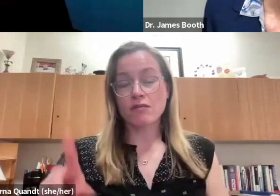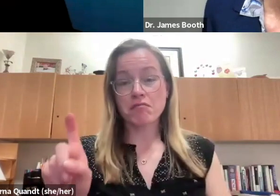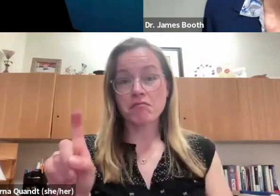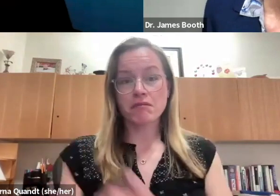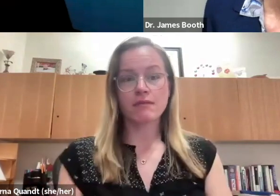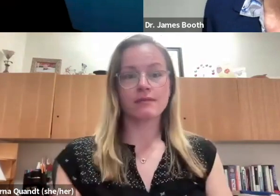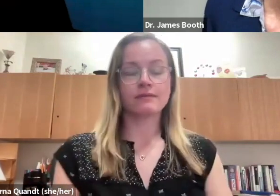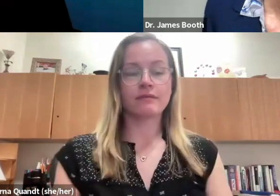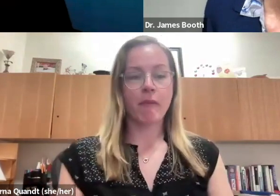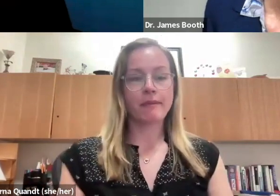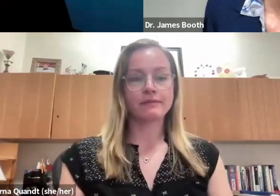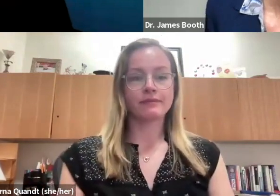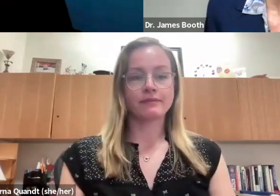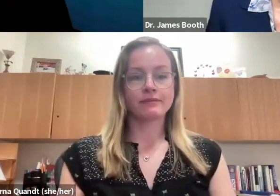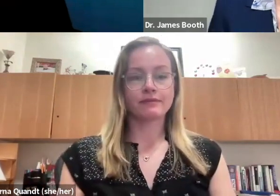children?